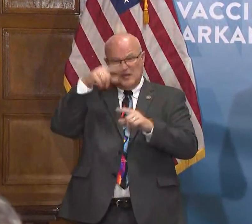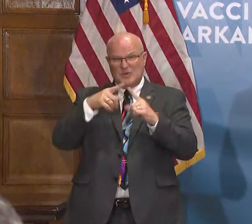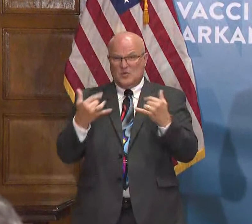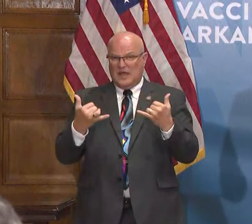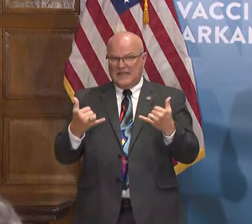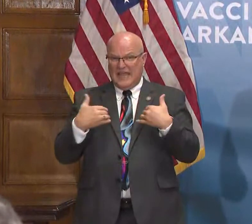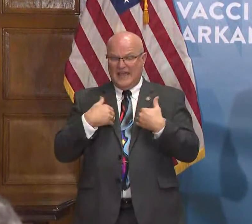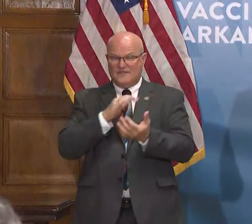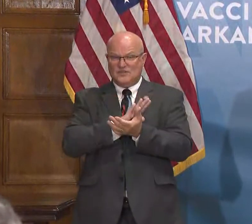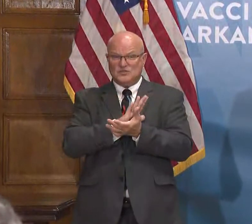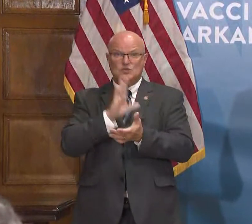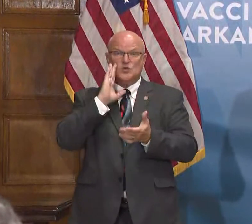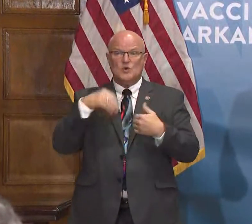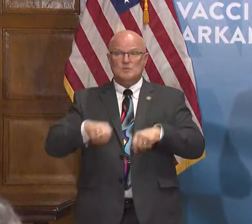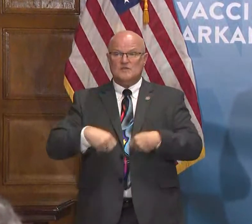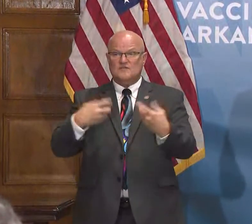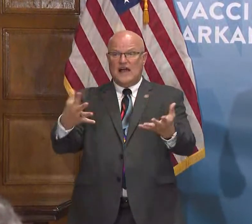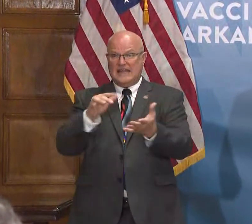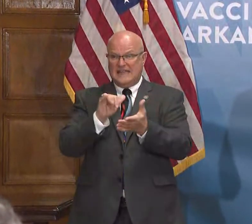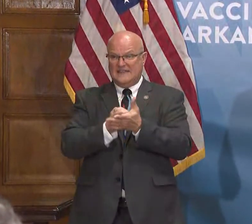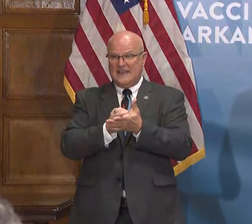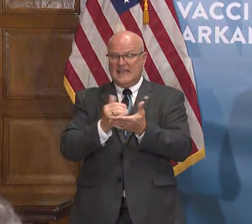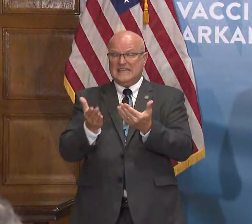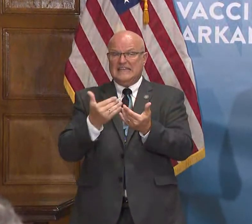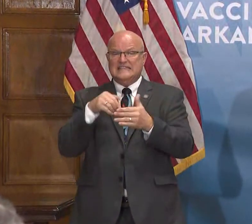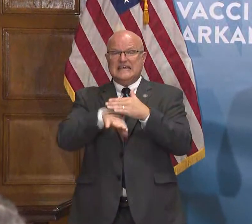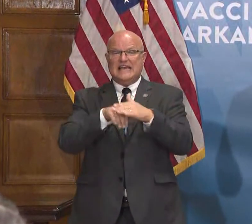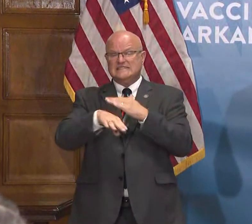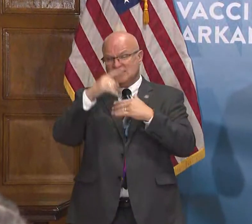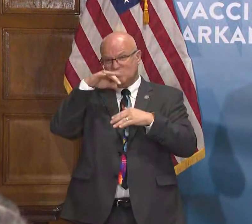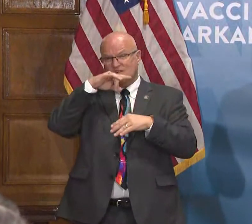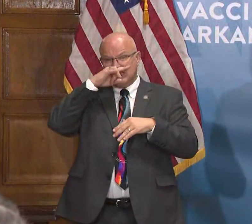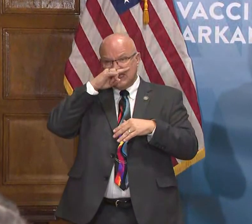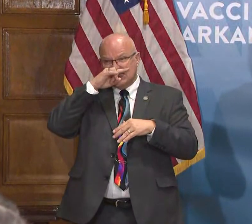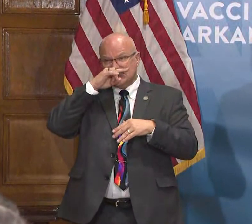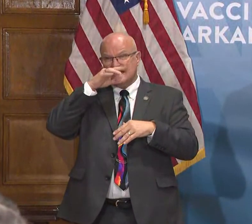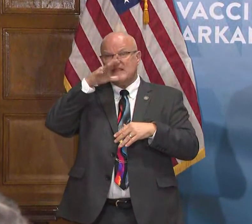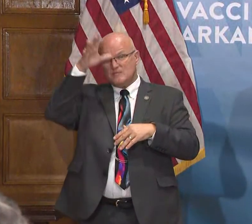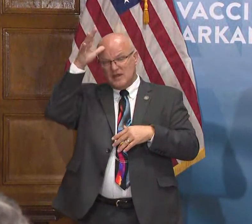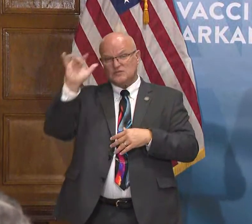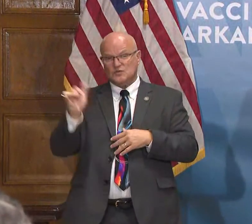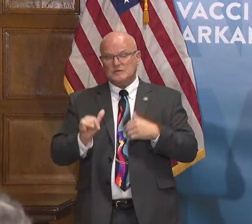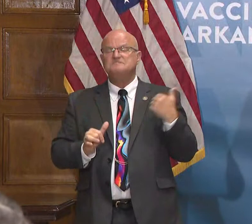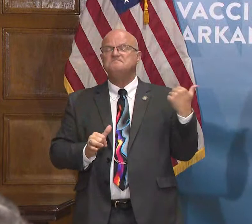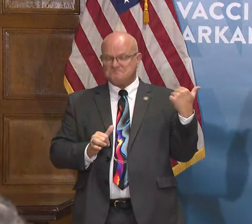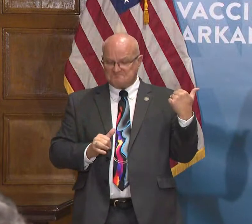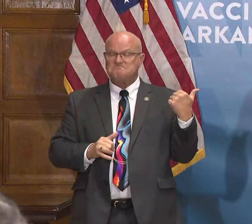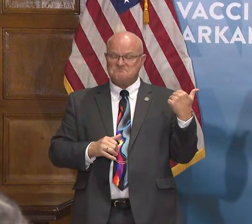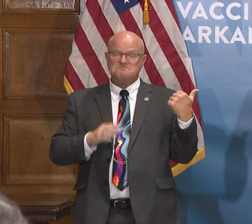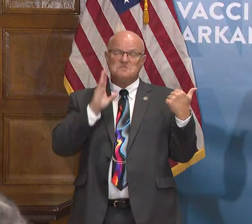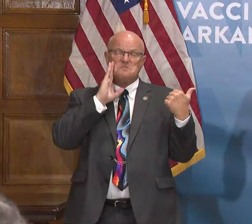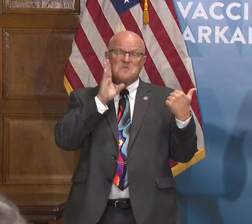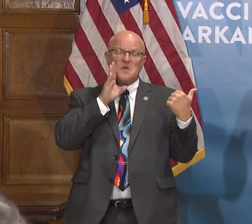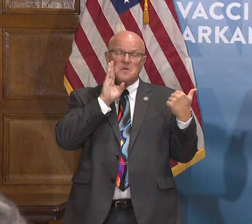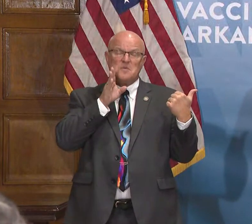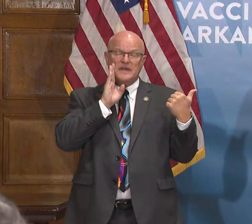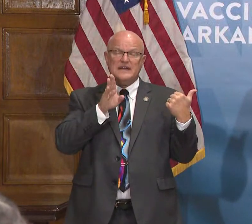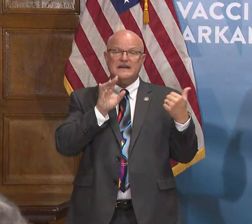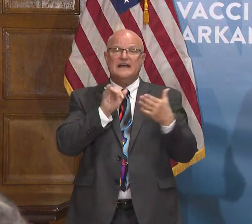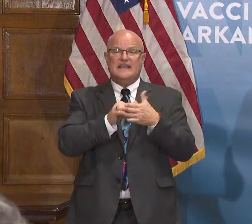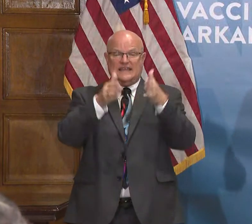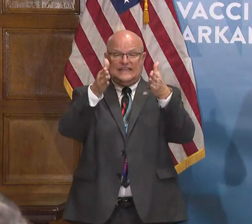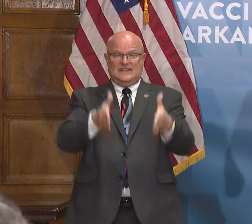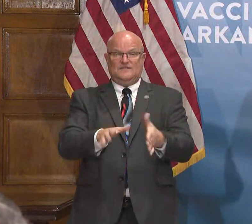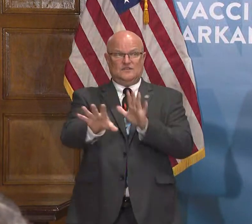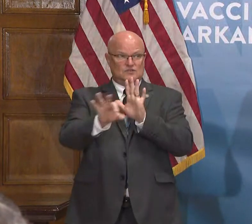idea if schools will be providing that easy access for kids and parents as well? I expect that they will. That's their